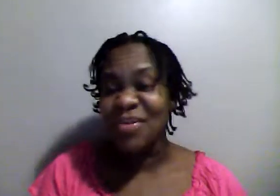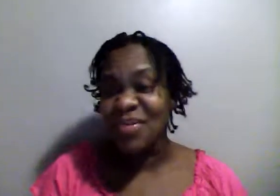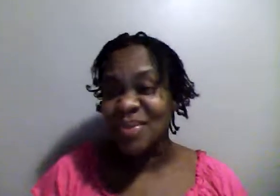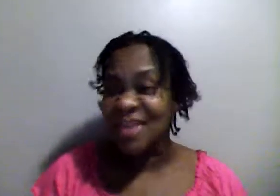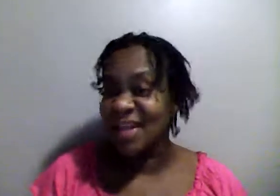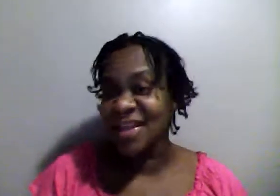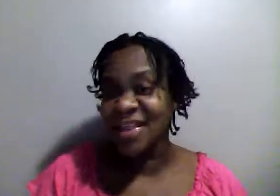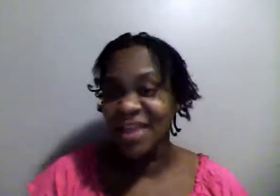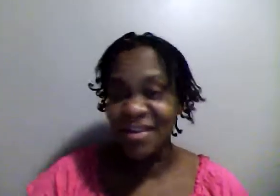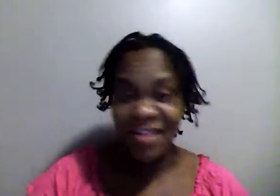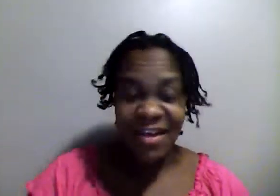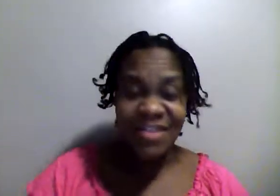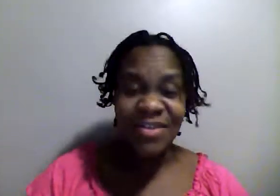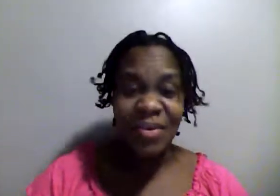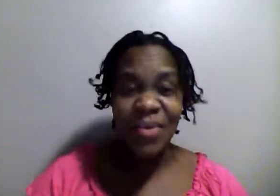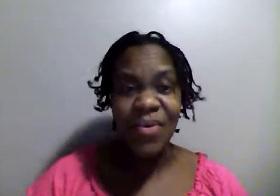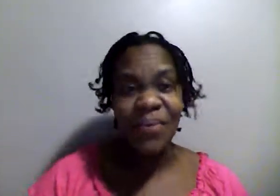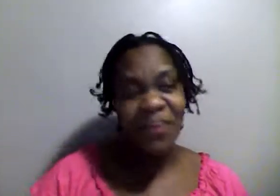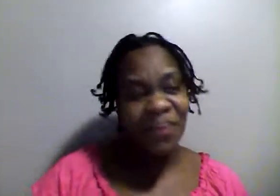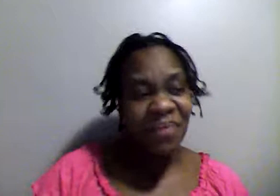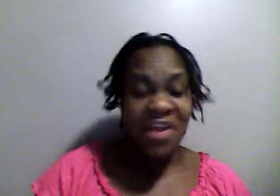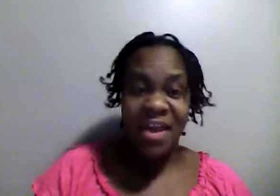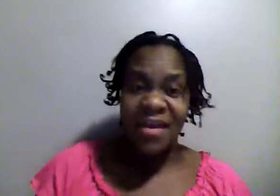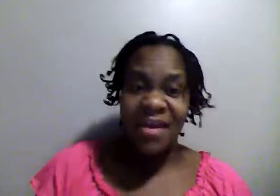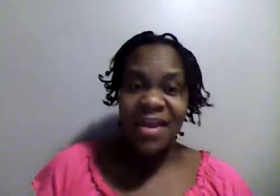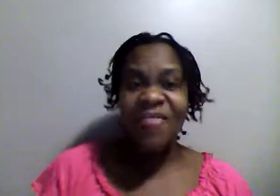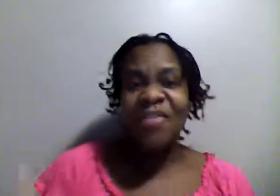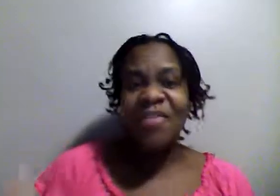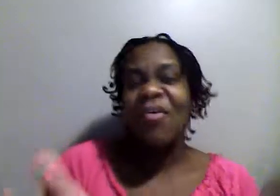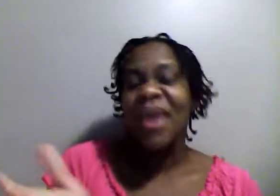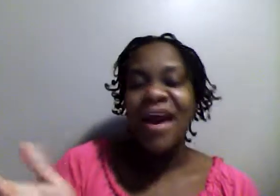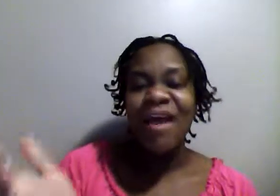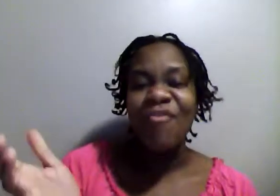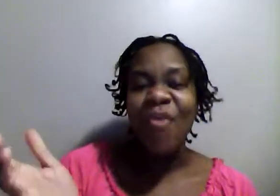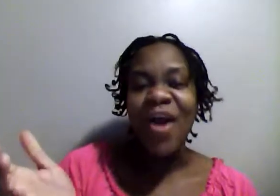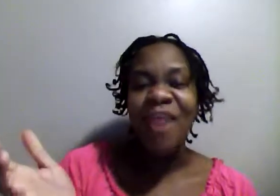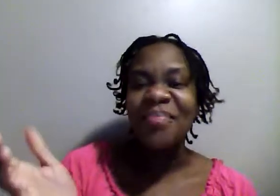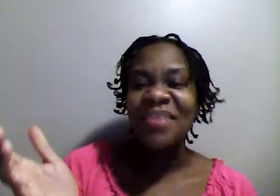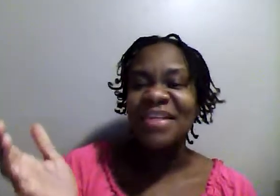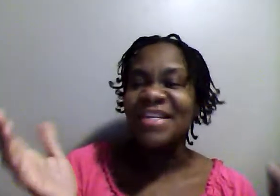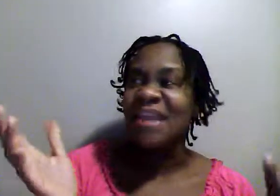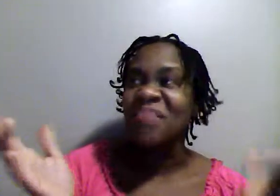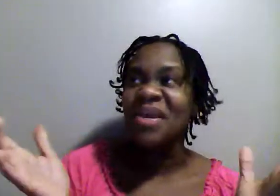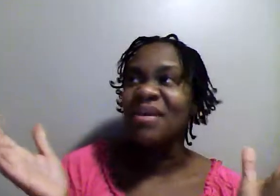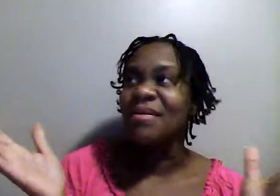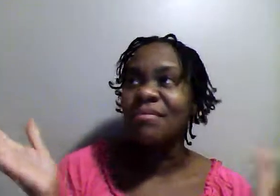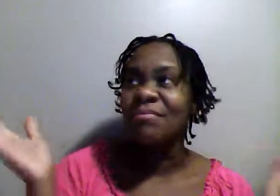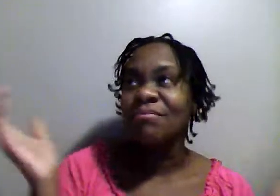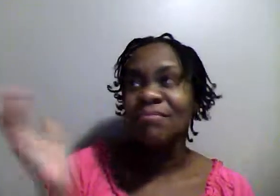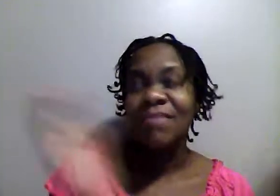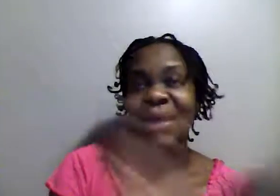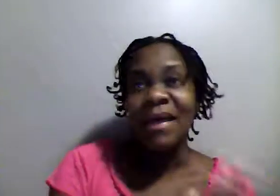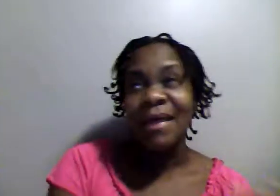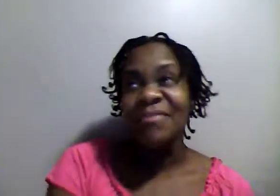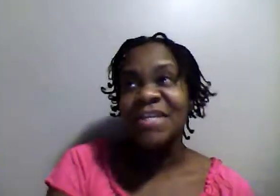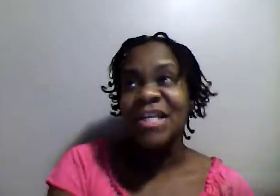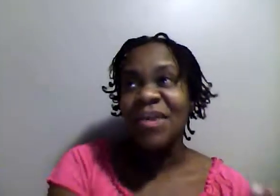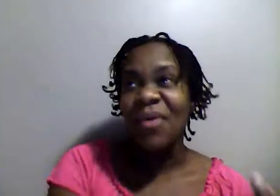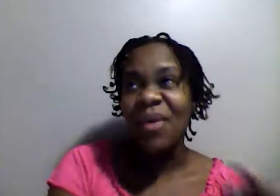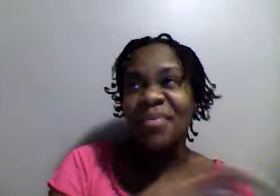produce anything. So even though we have warm, it can be, I've seen it go up to